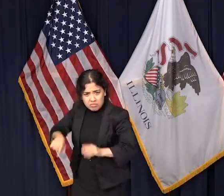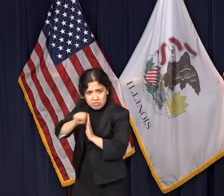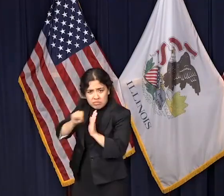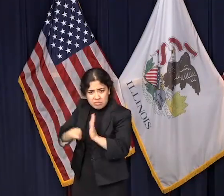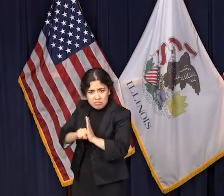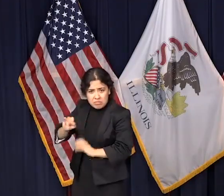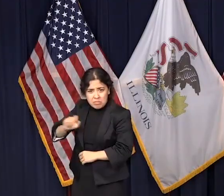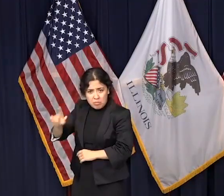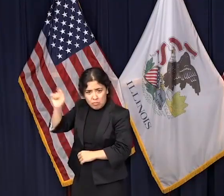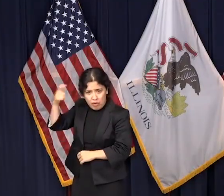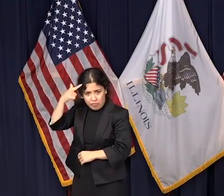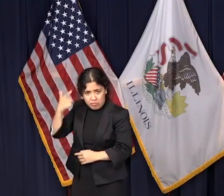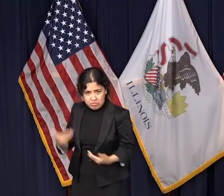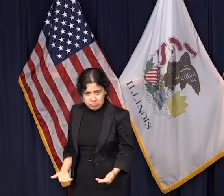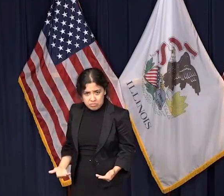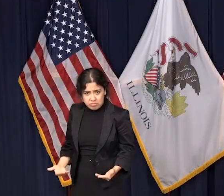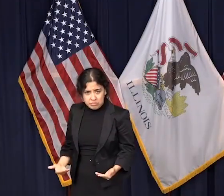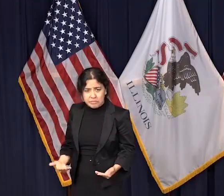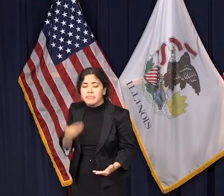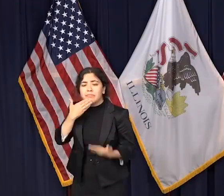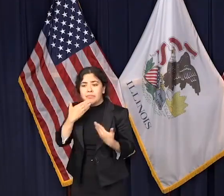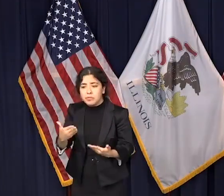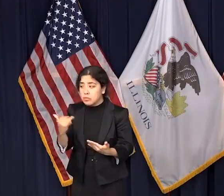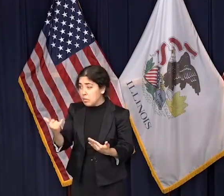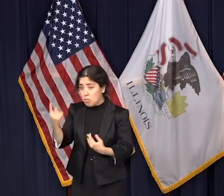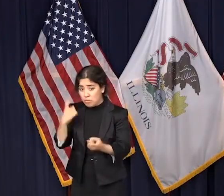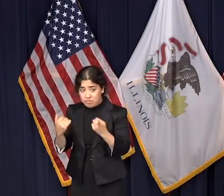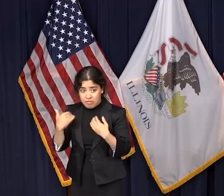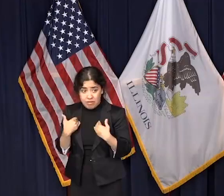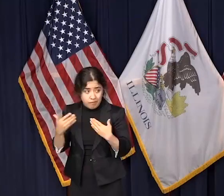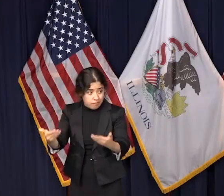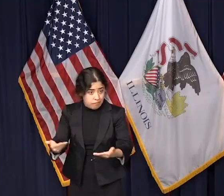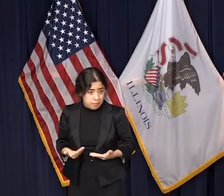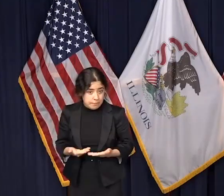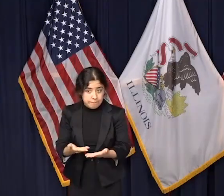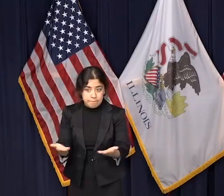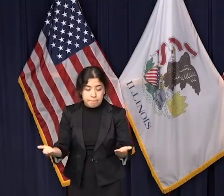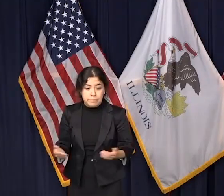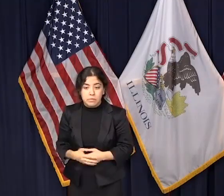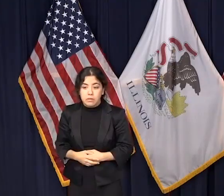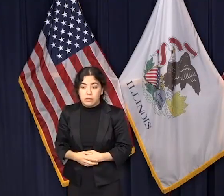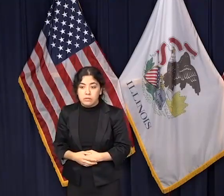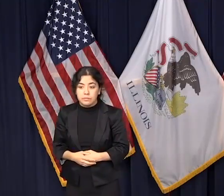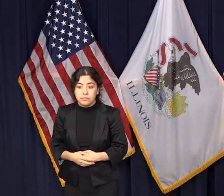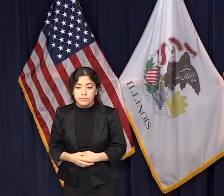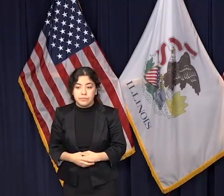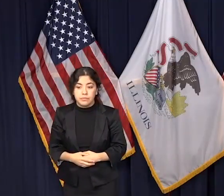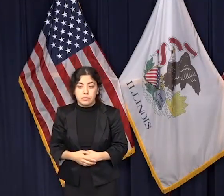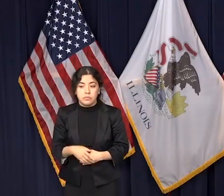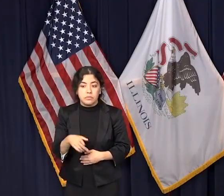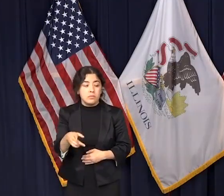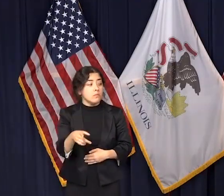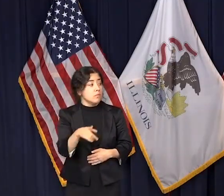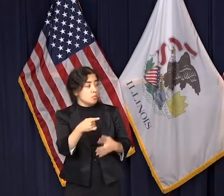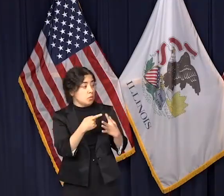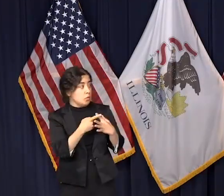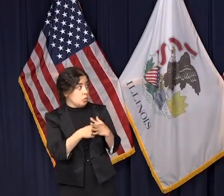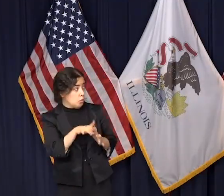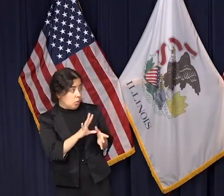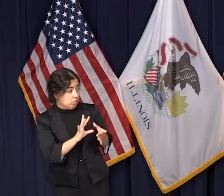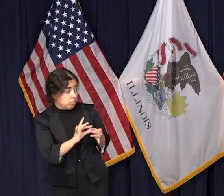government. Thank you, and now I'd be happy to take questions from members of the media. Well, let's start with that, since that's where you've been